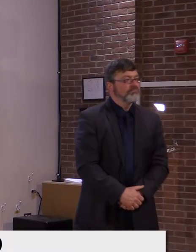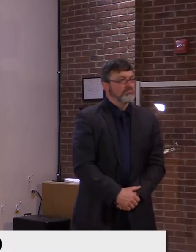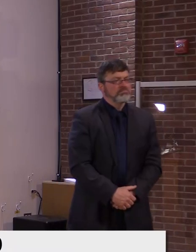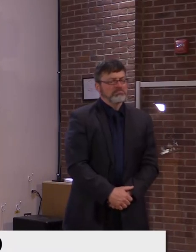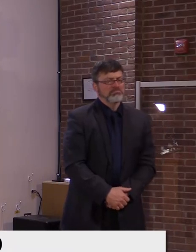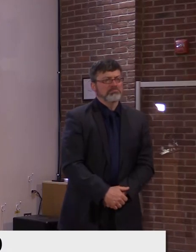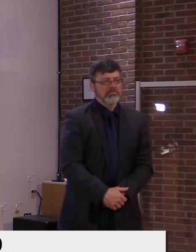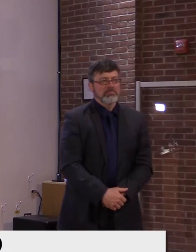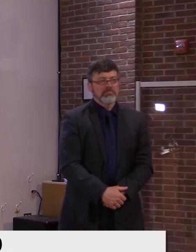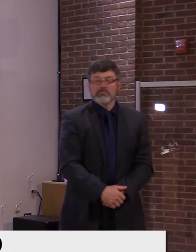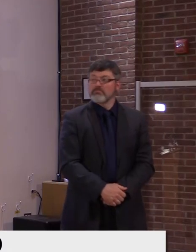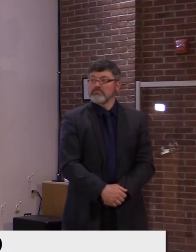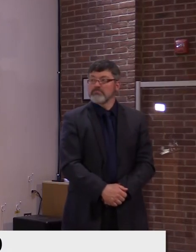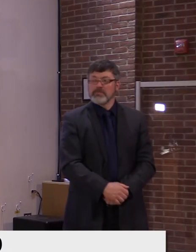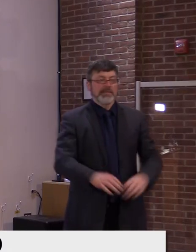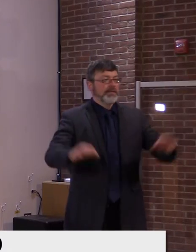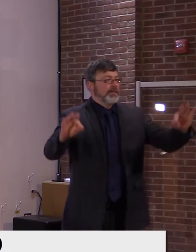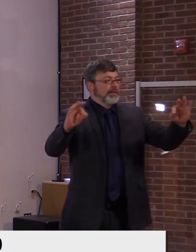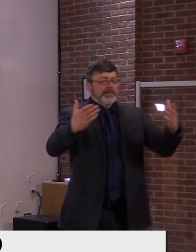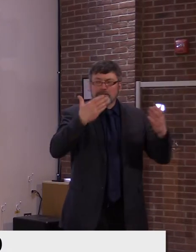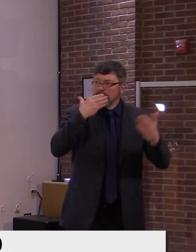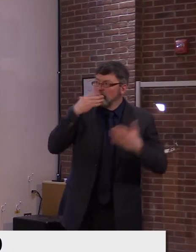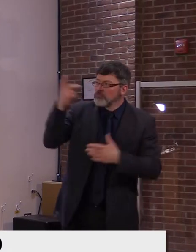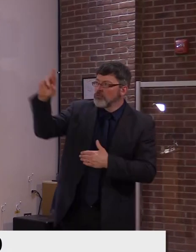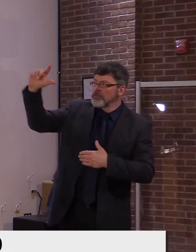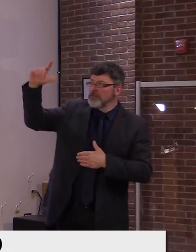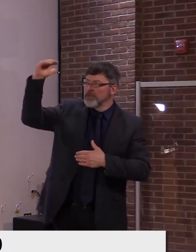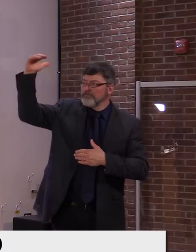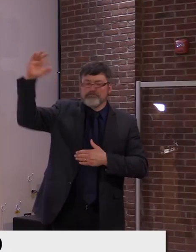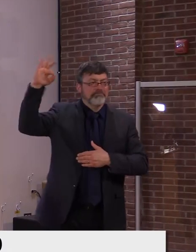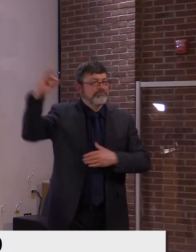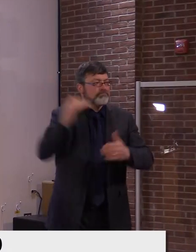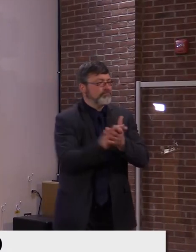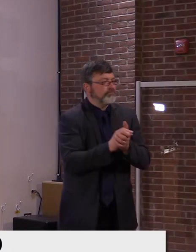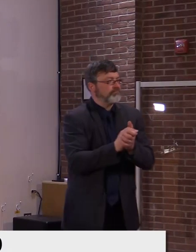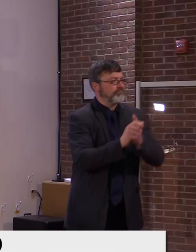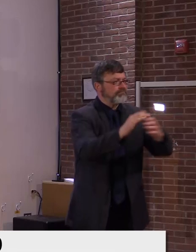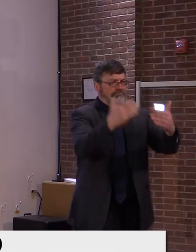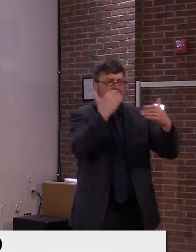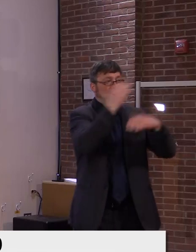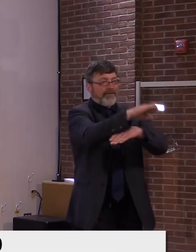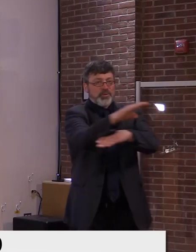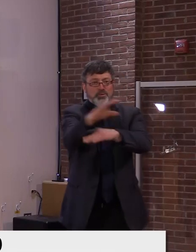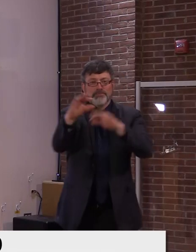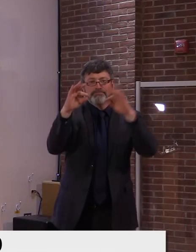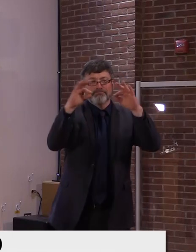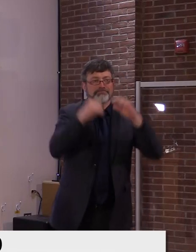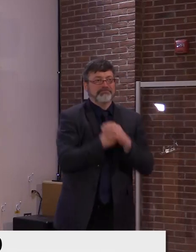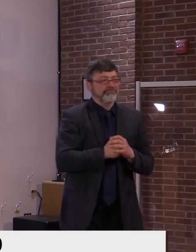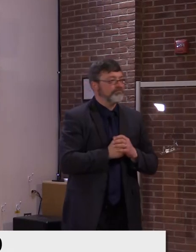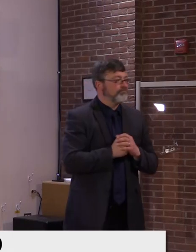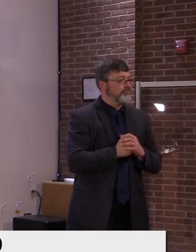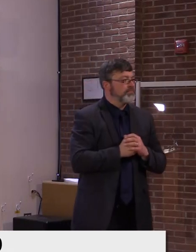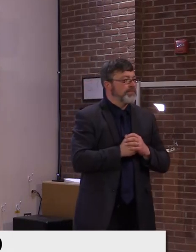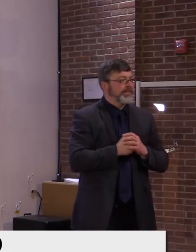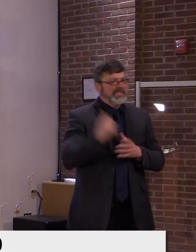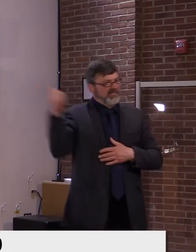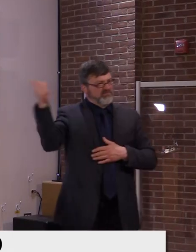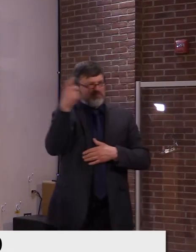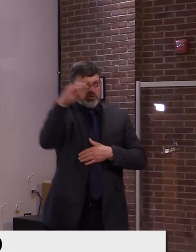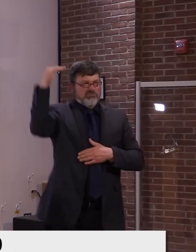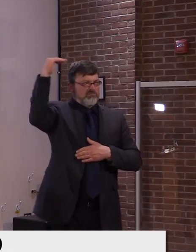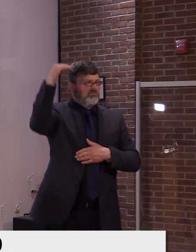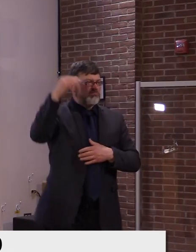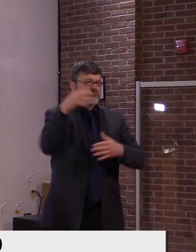Thank you very much, Dr. Levine, and good afternoon, everyone. As Dr. Levine alluded to, this past week, we've seen